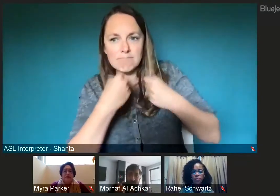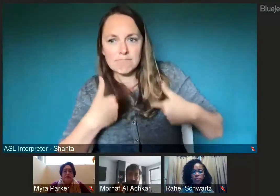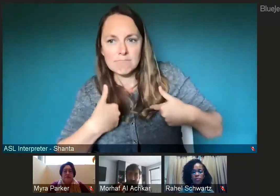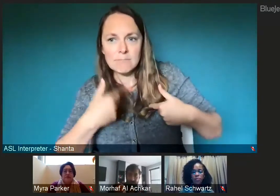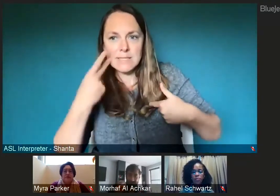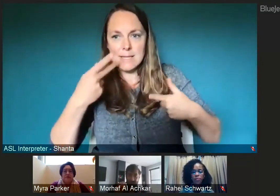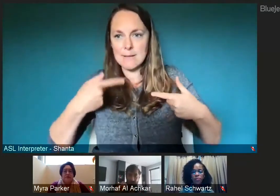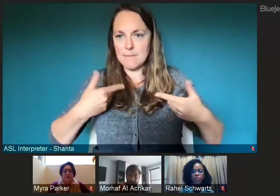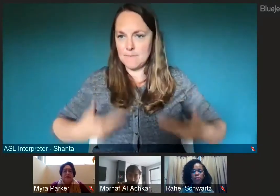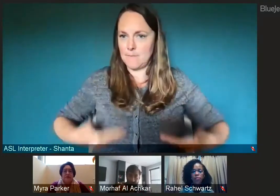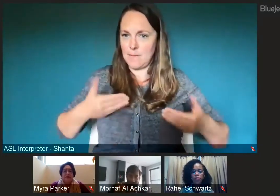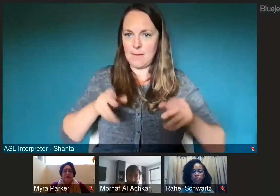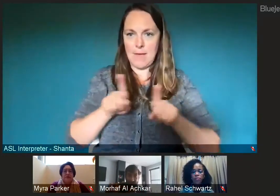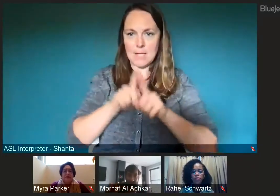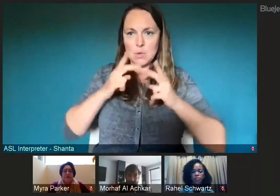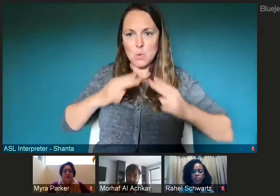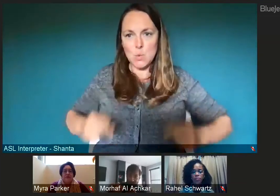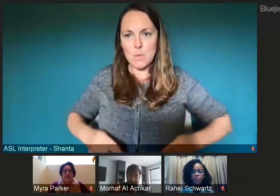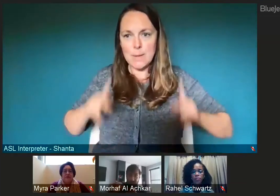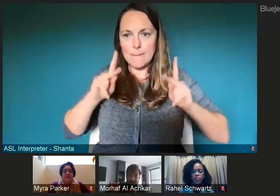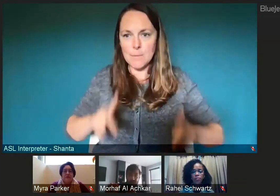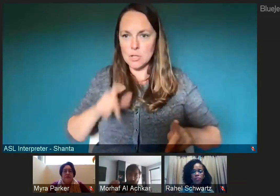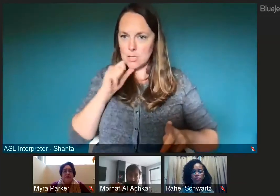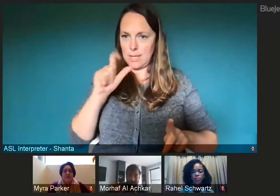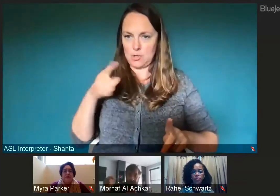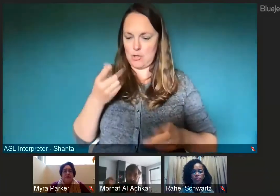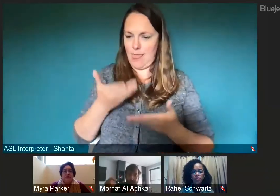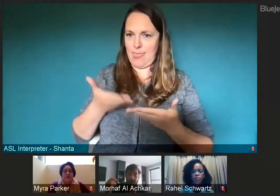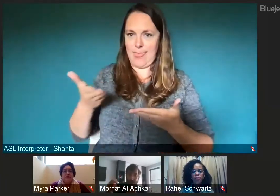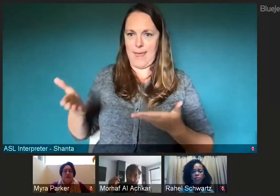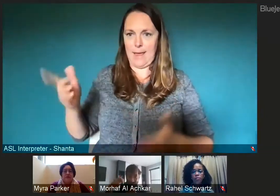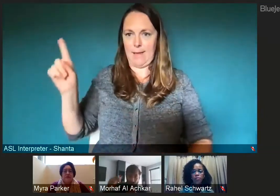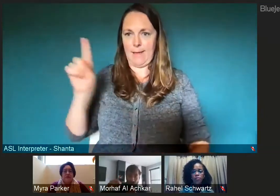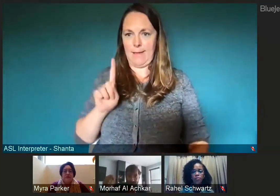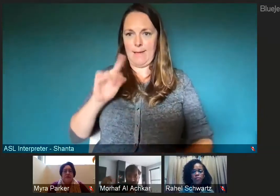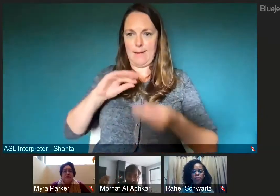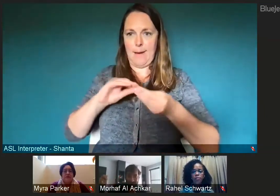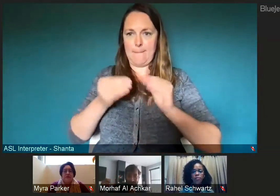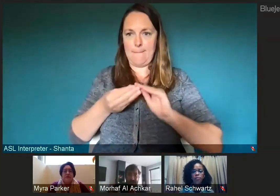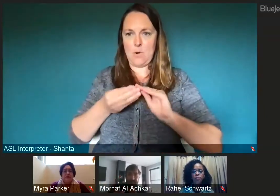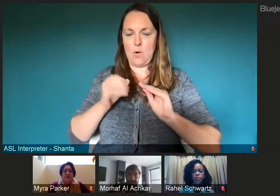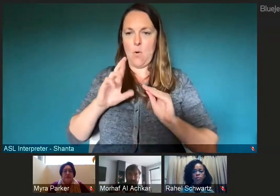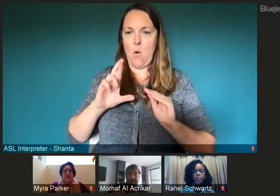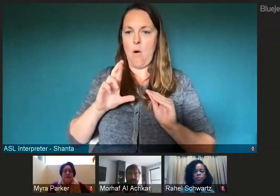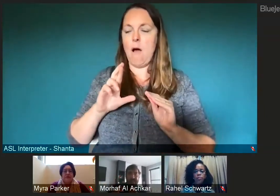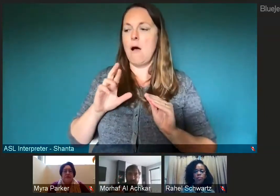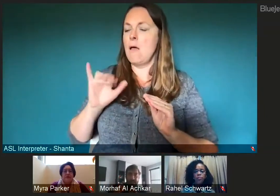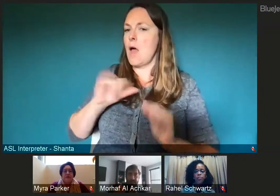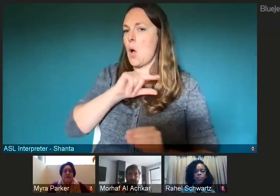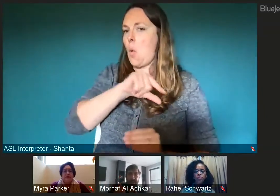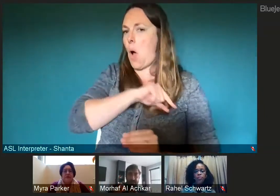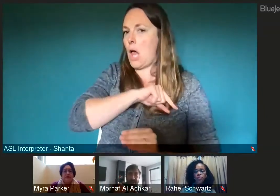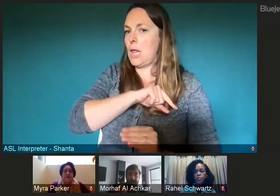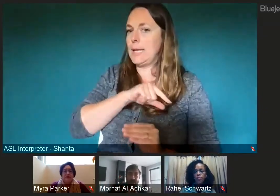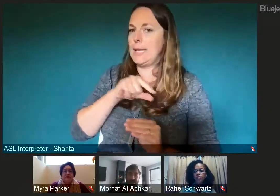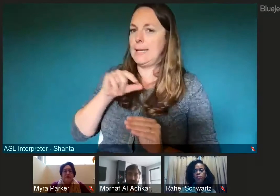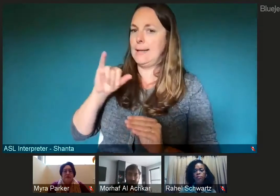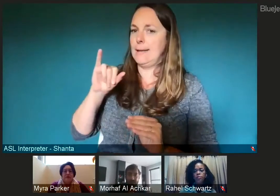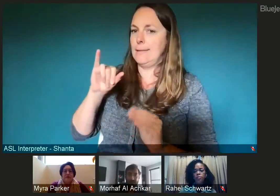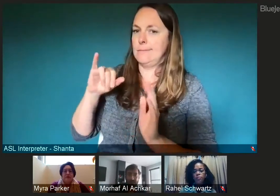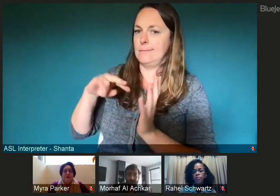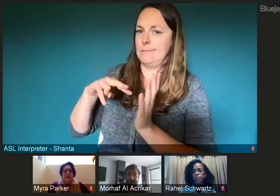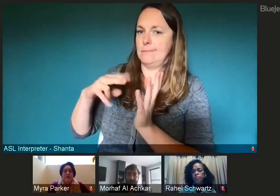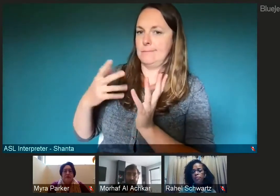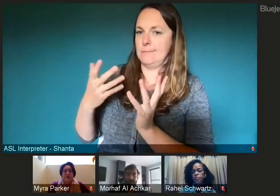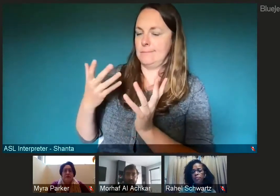a human, as opposed to an object or as a thing or as a number or as a quality indicator in the end. Then I think our care